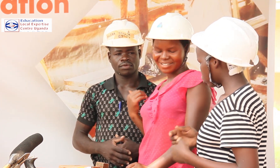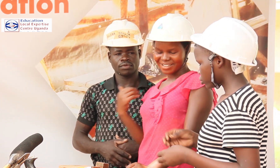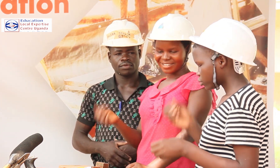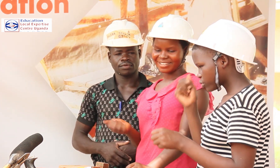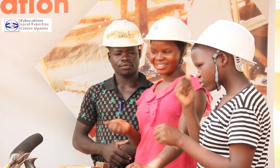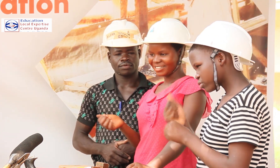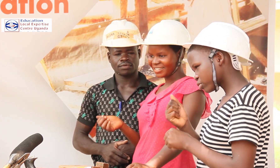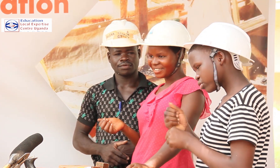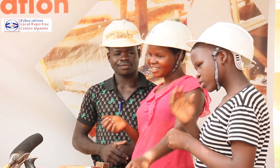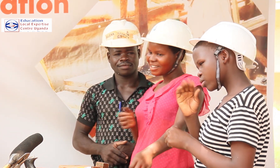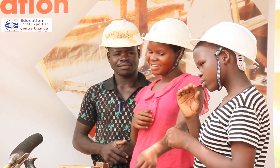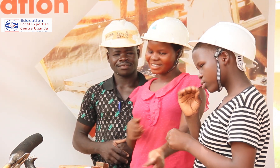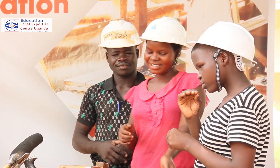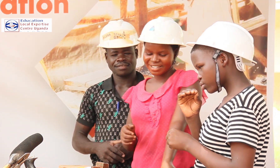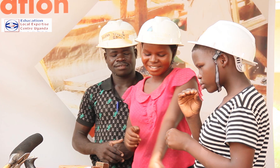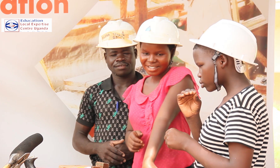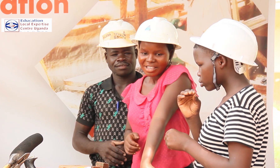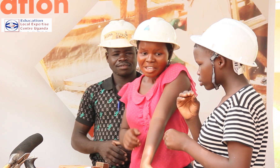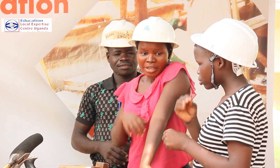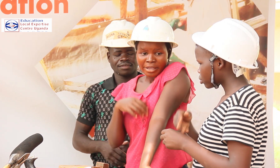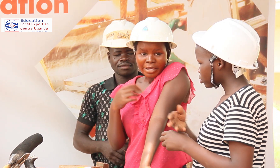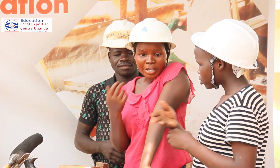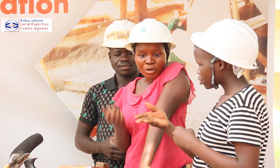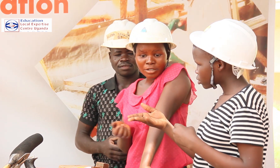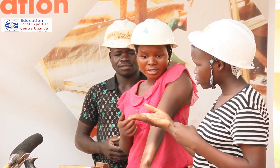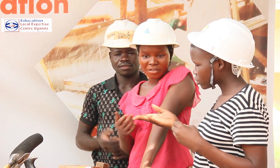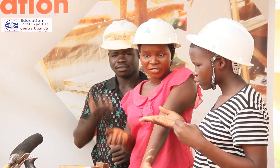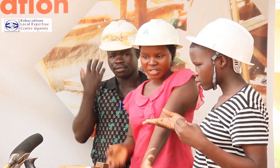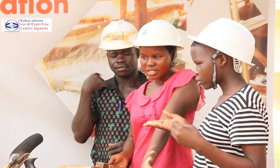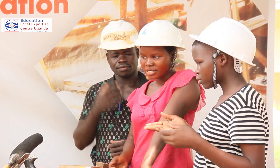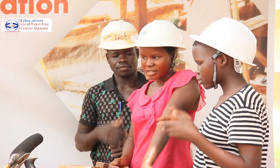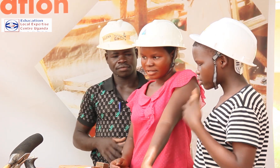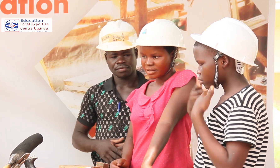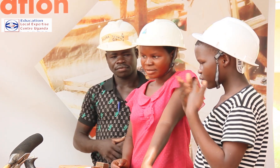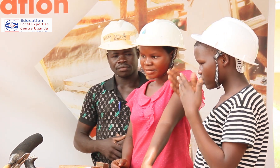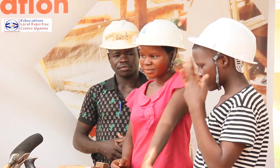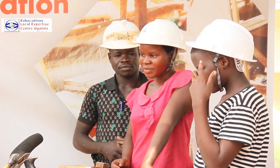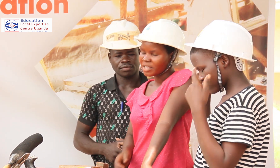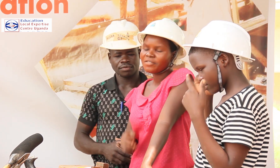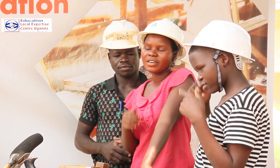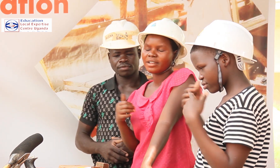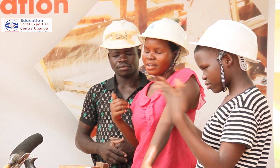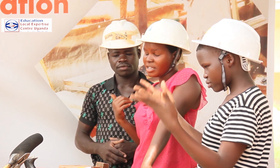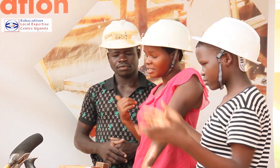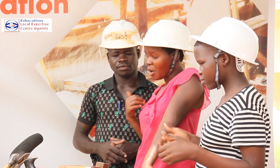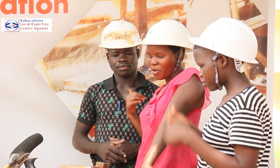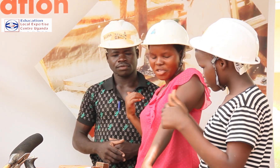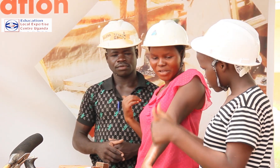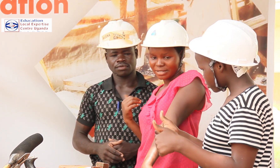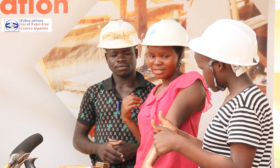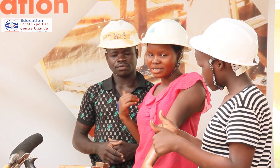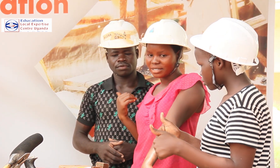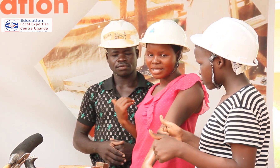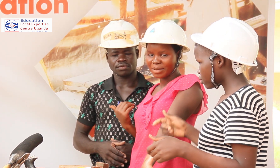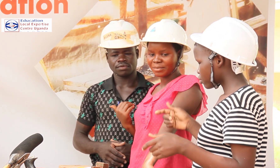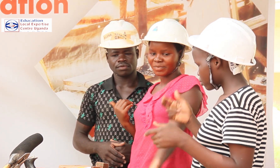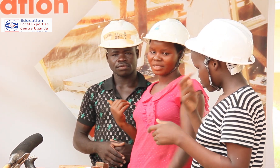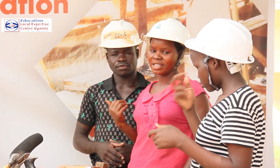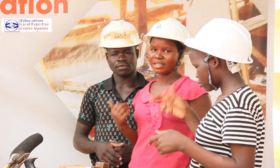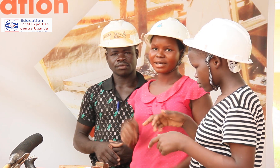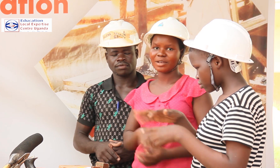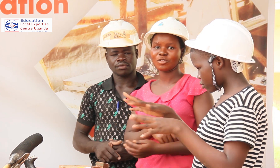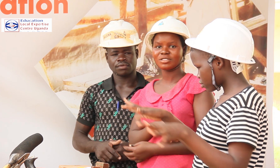man is saying, like, he knows everything. Even like the way you are seeing